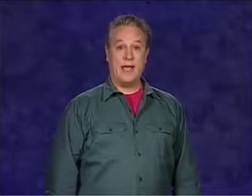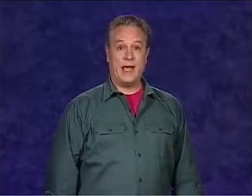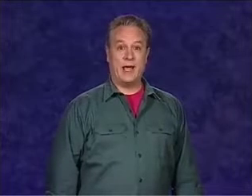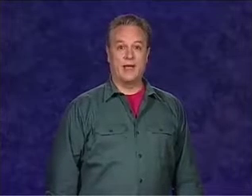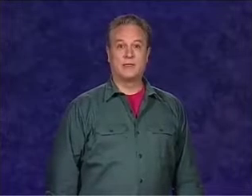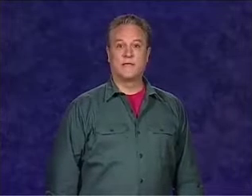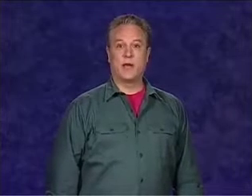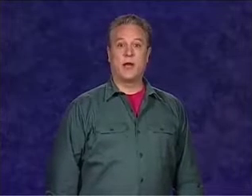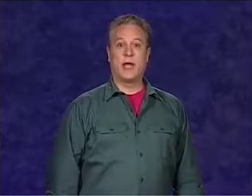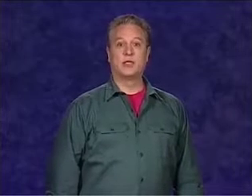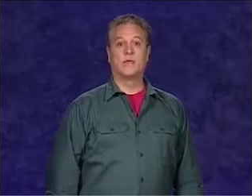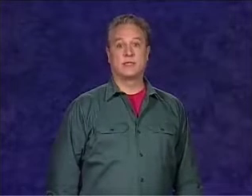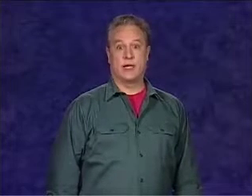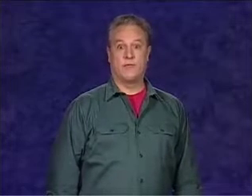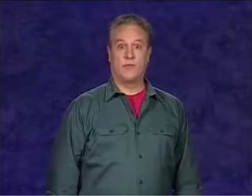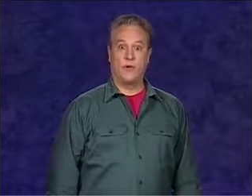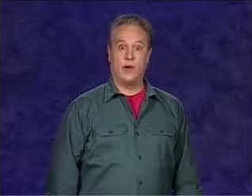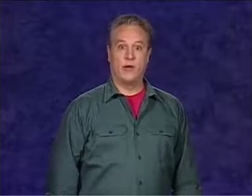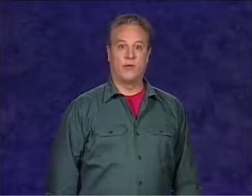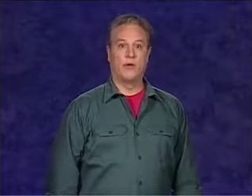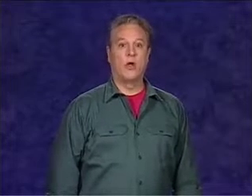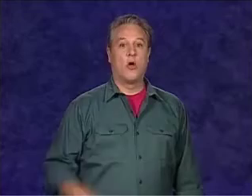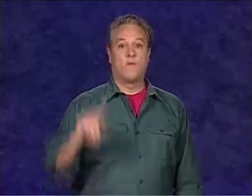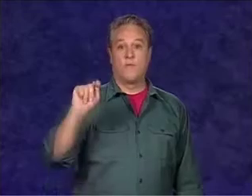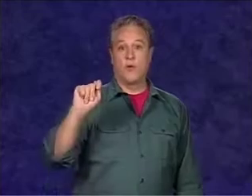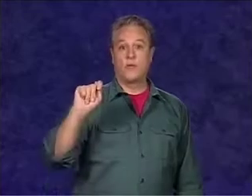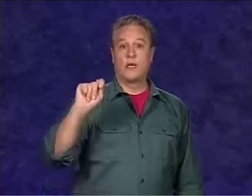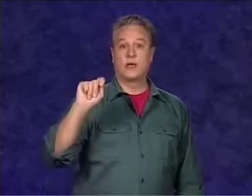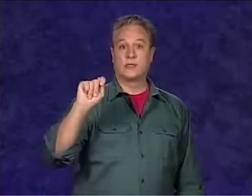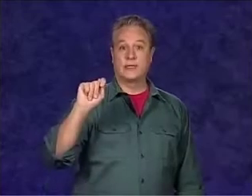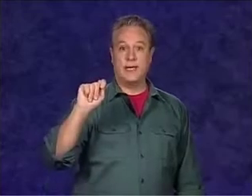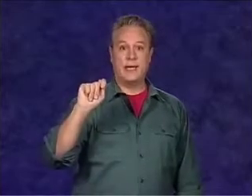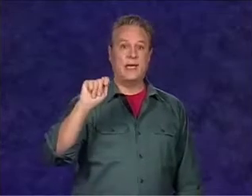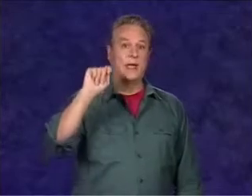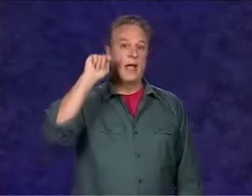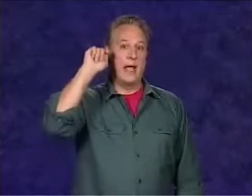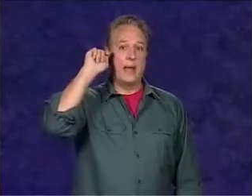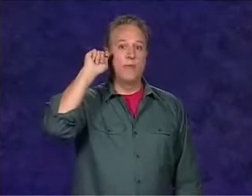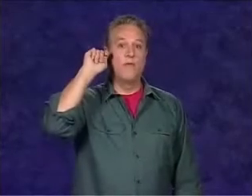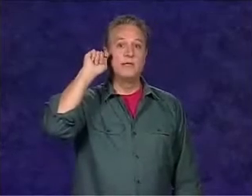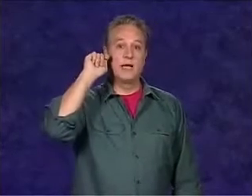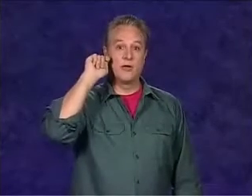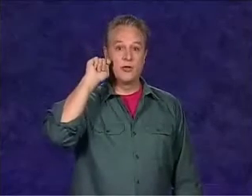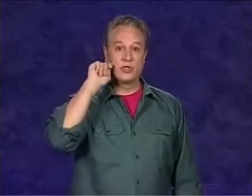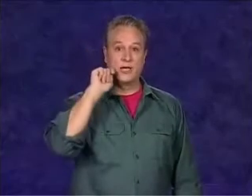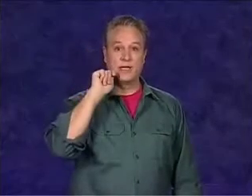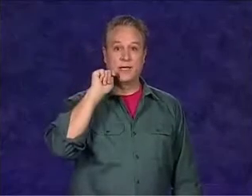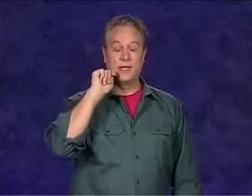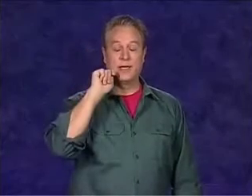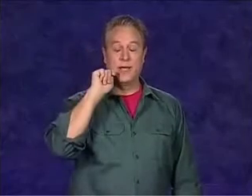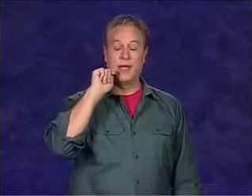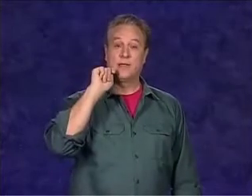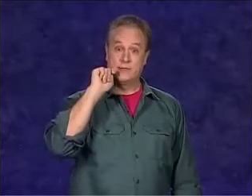Tan is a variation of the sign for brown. Form the letter T and move it down your cheek to indicate tan